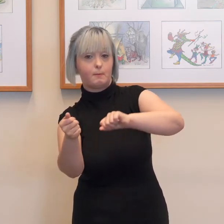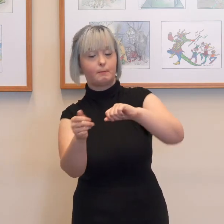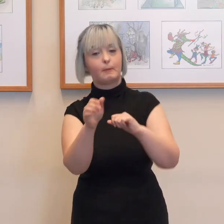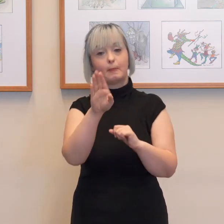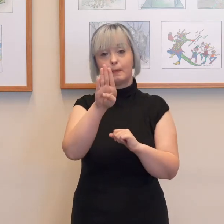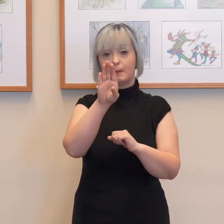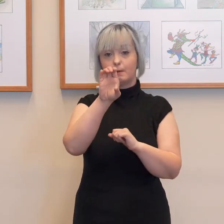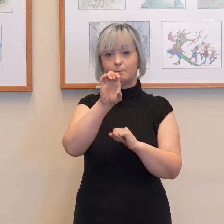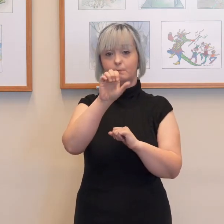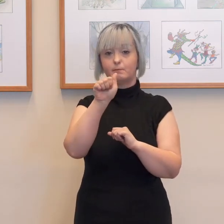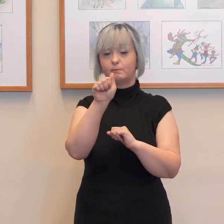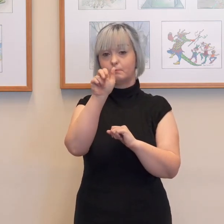the beanstalk